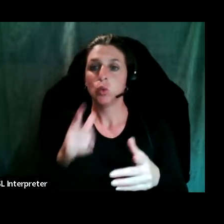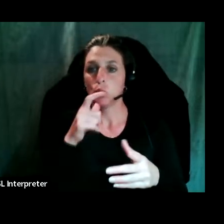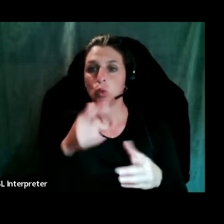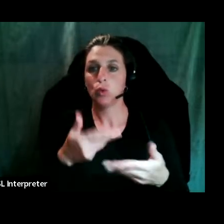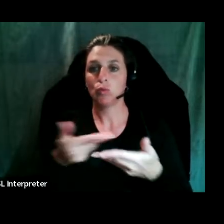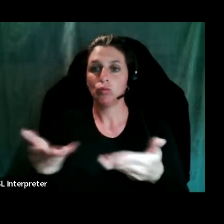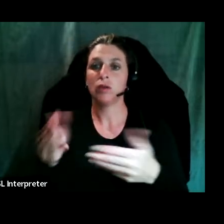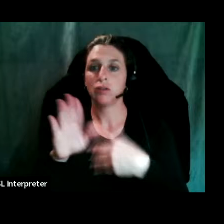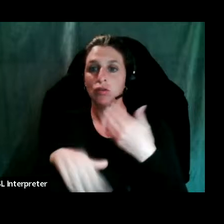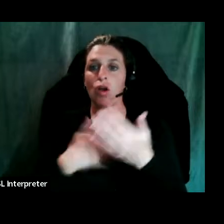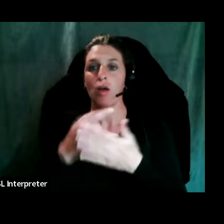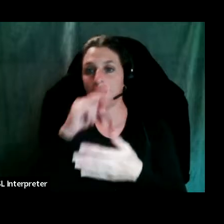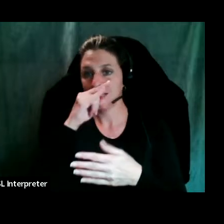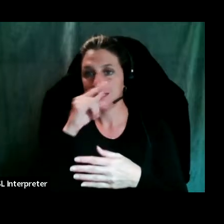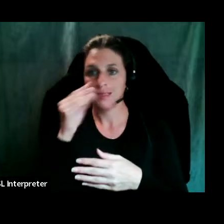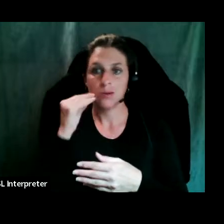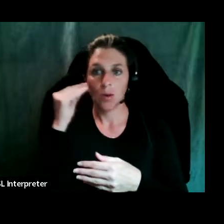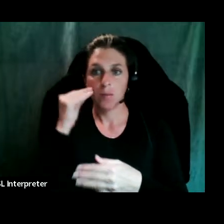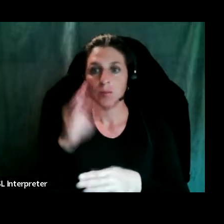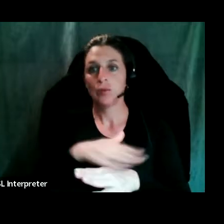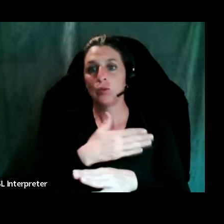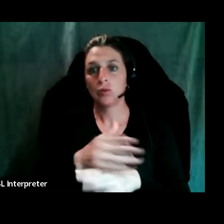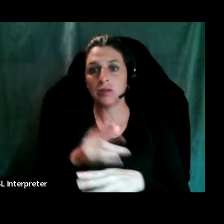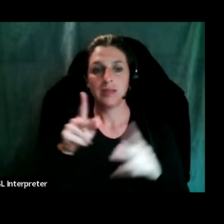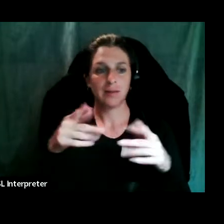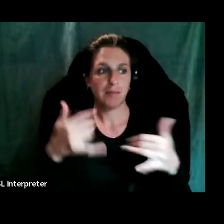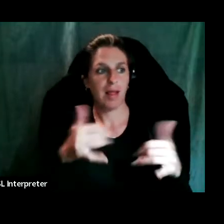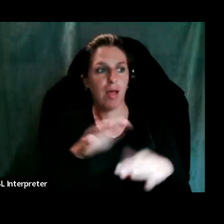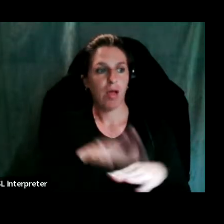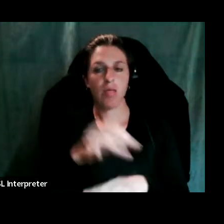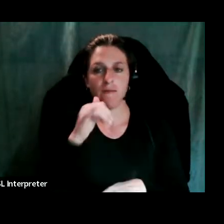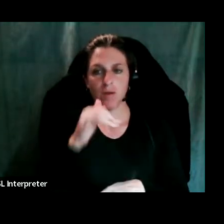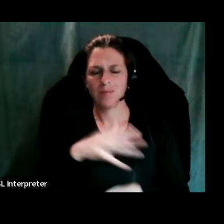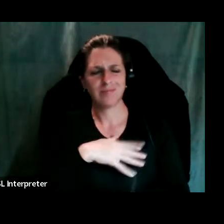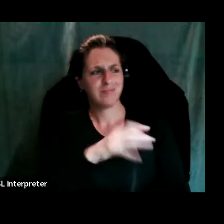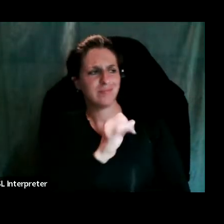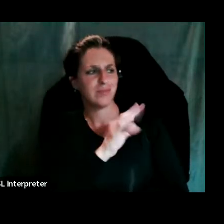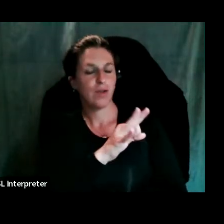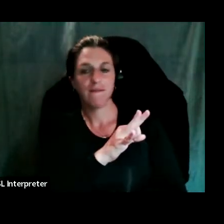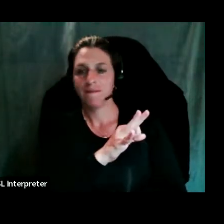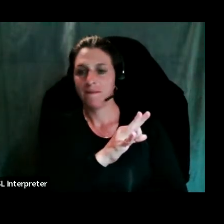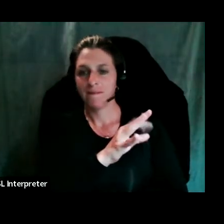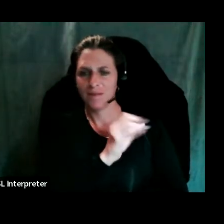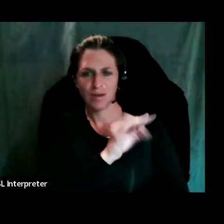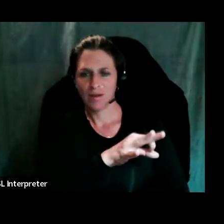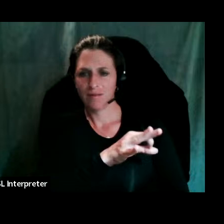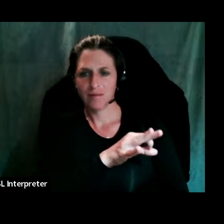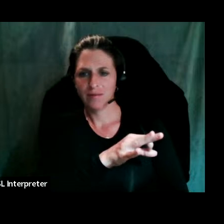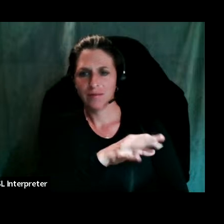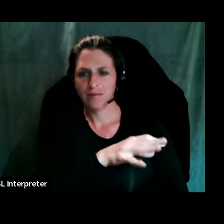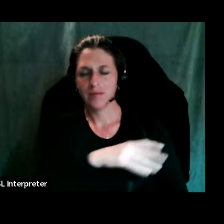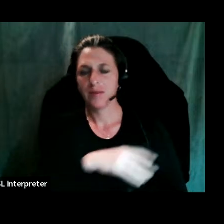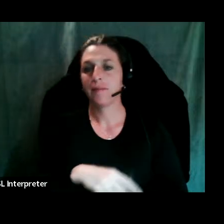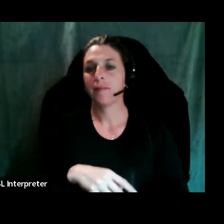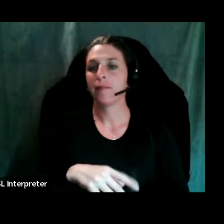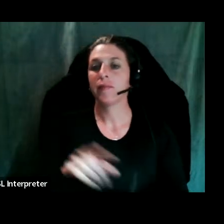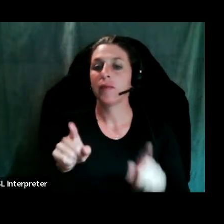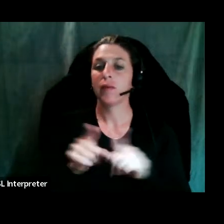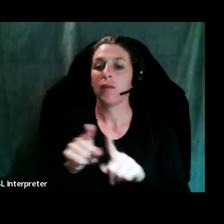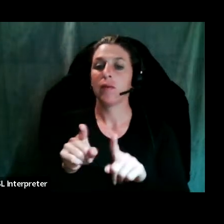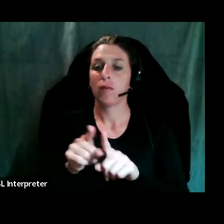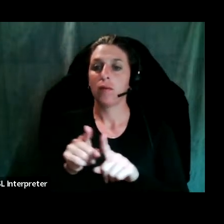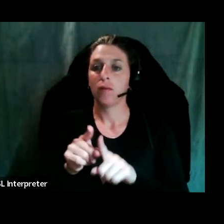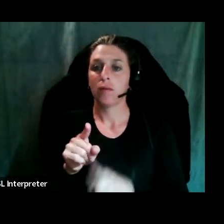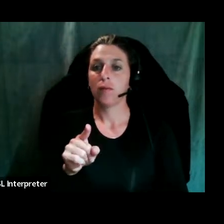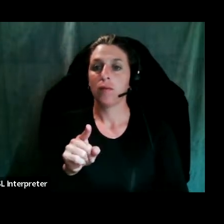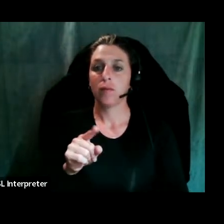Yeah. And then they got music playing from their phone, and I'm like, turn it off. Yeah. Turn that off. Also, I